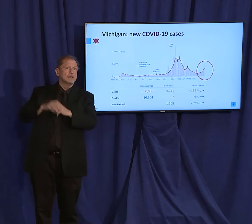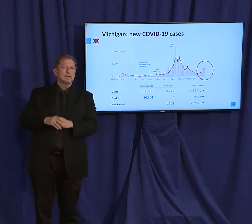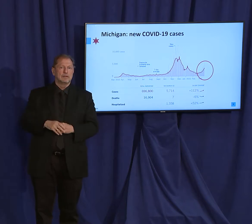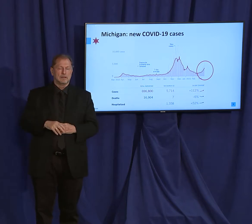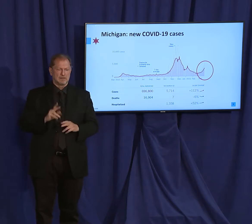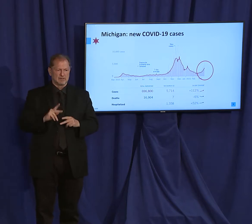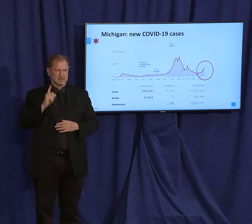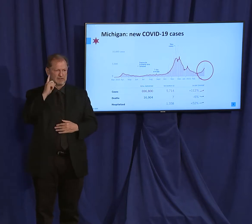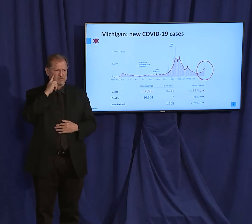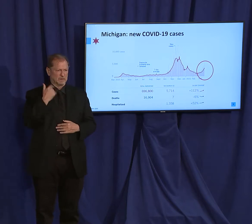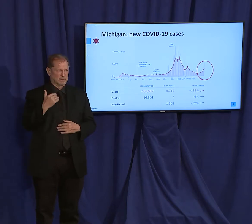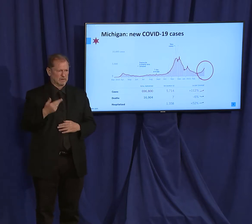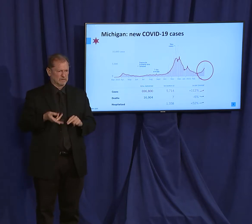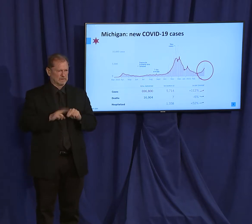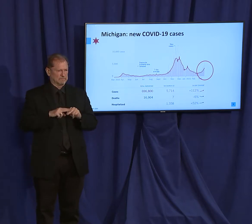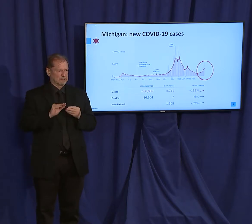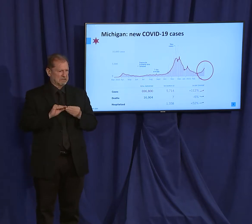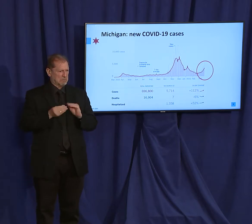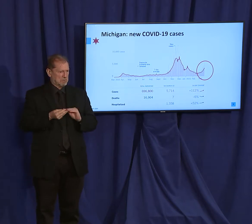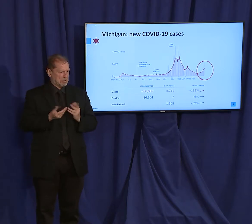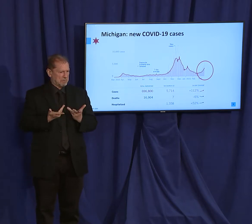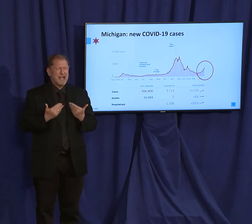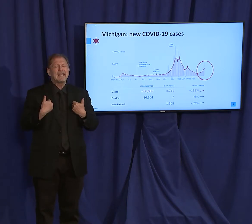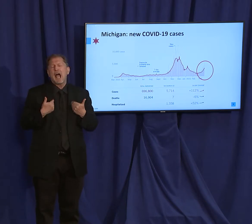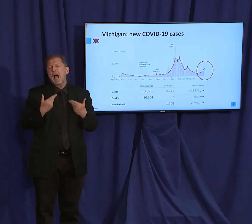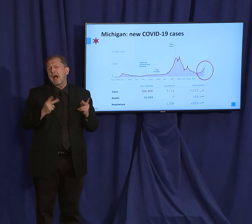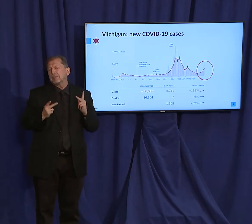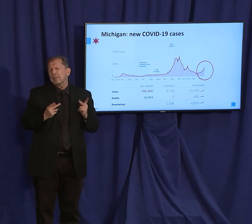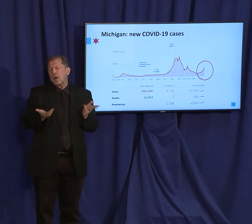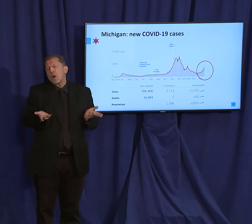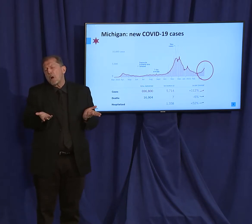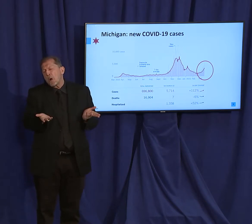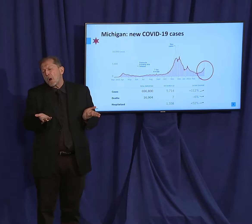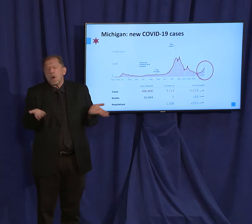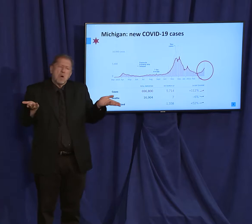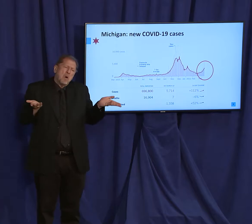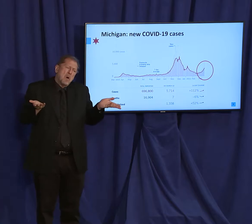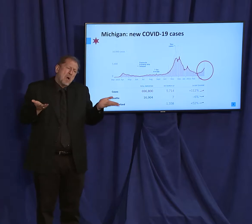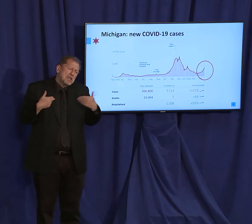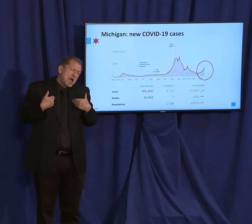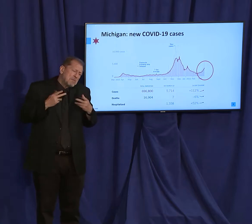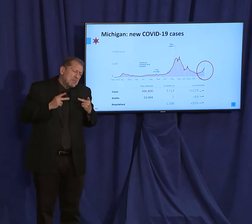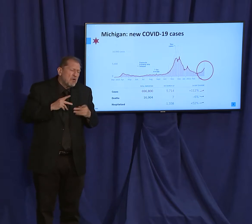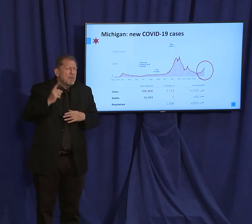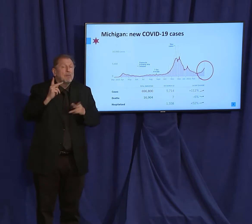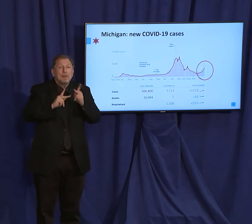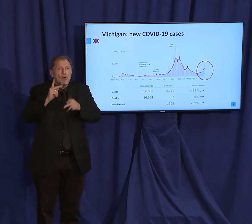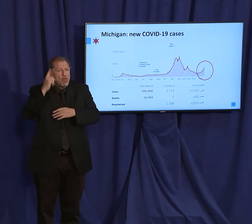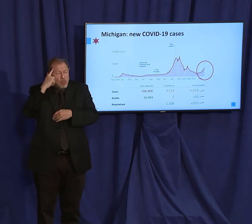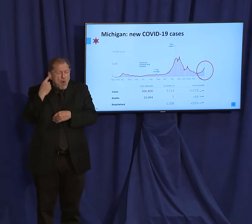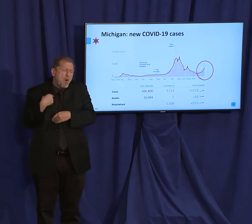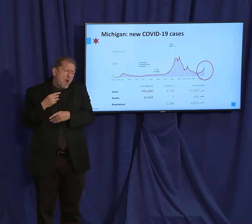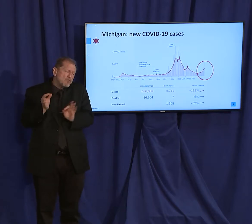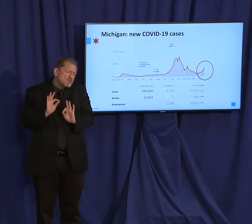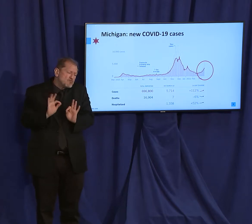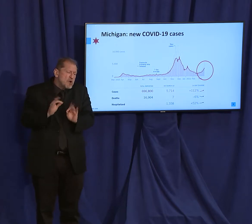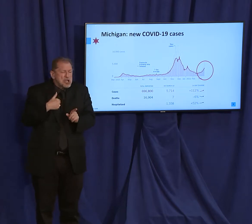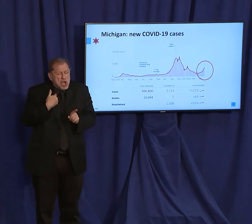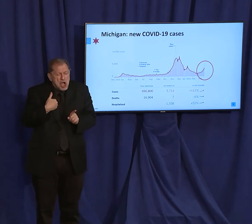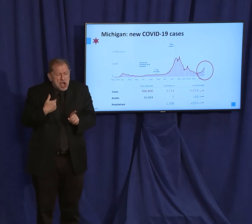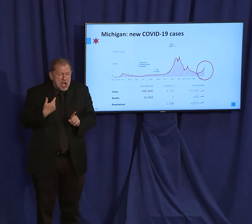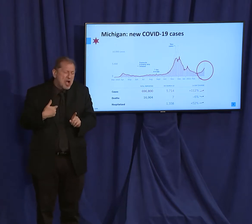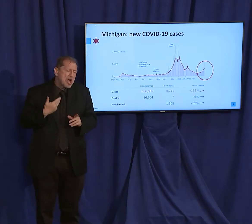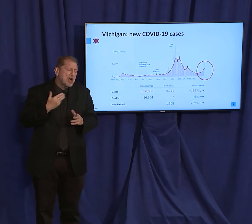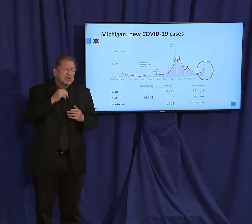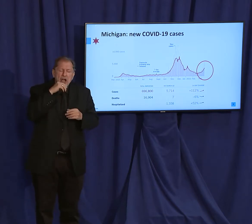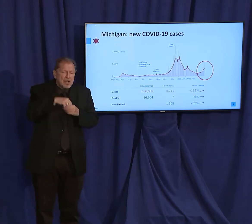about an increase in cases if they're all in younger people and all of the people who are at more risk for severe outcomes or hospitalizations, don't end